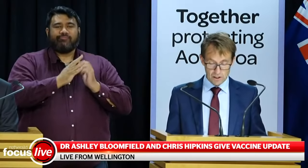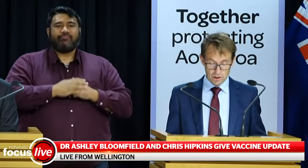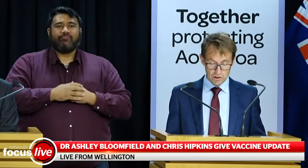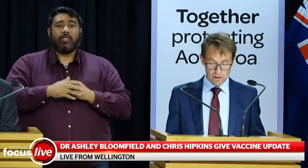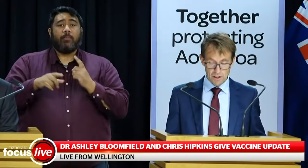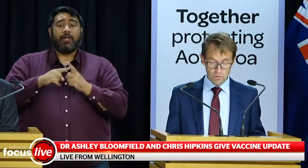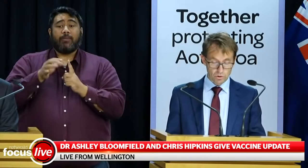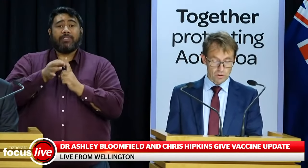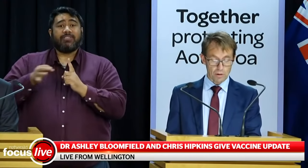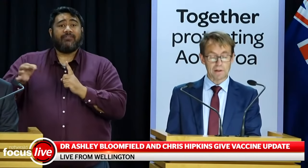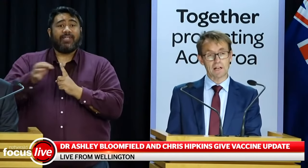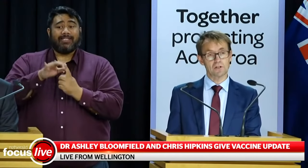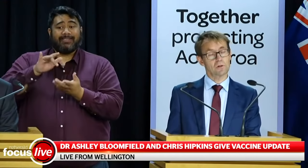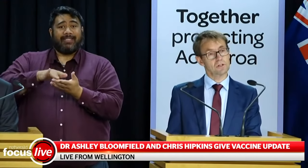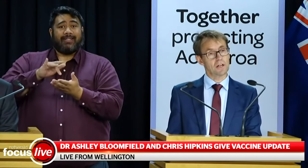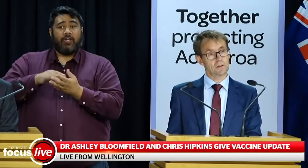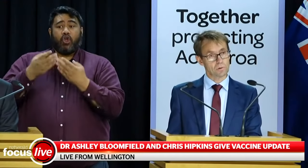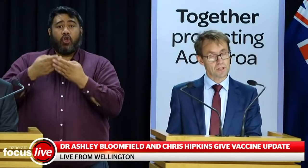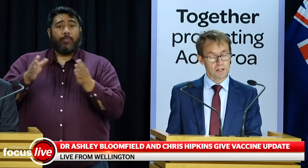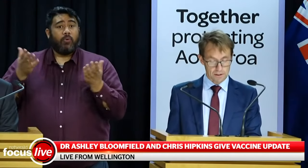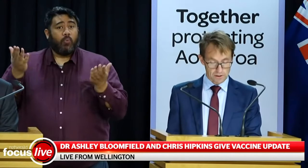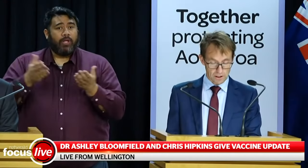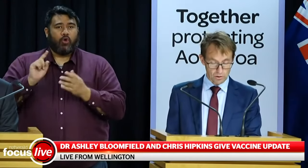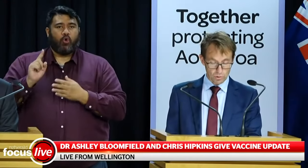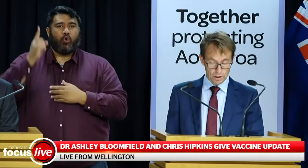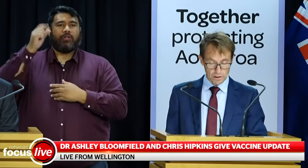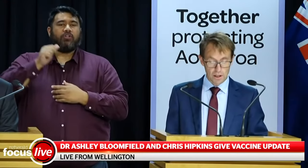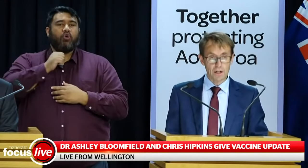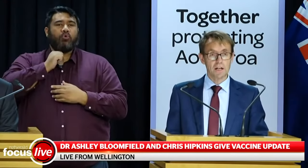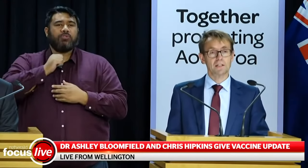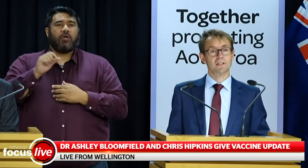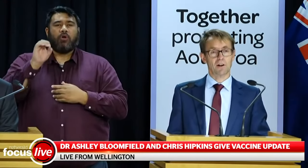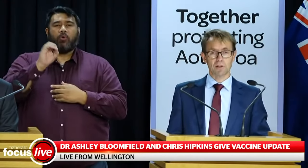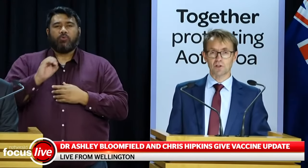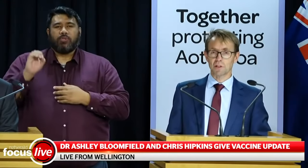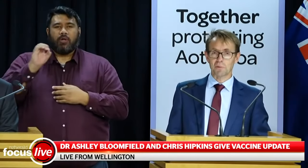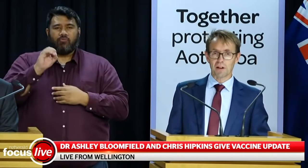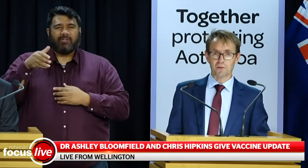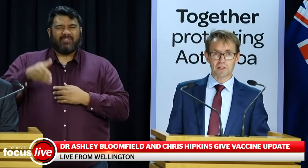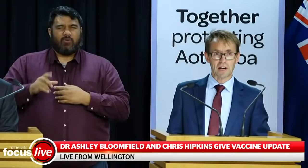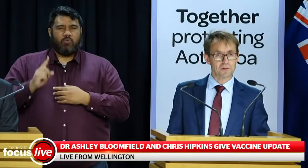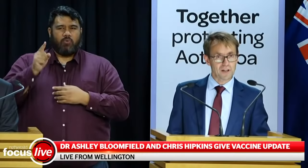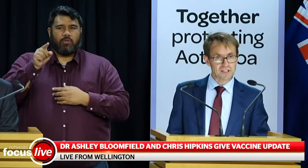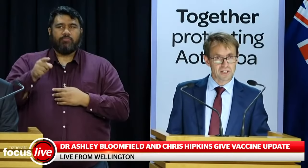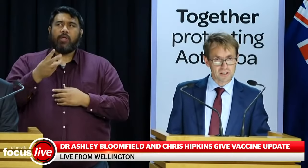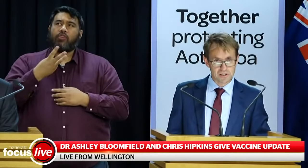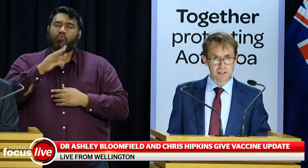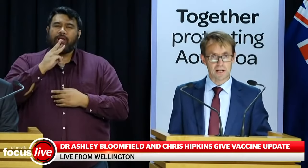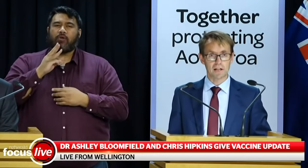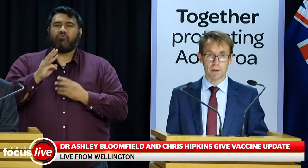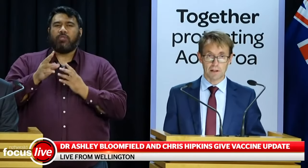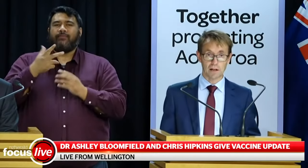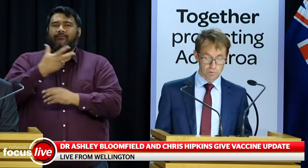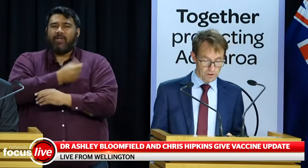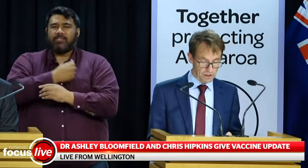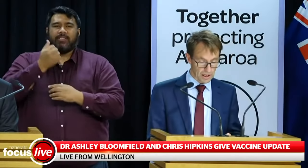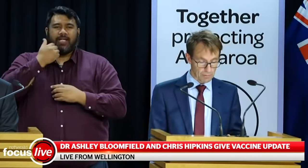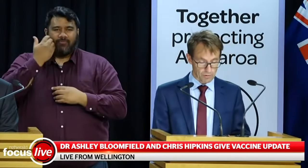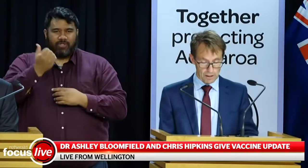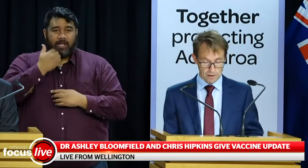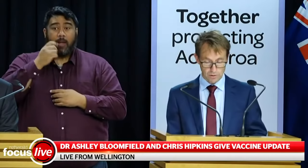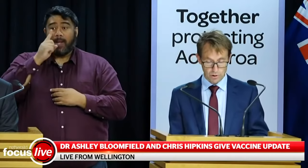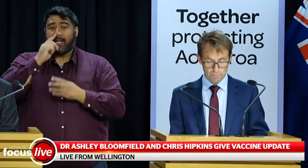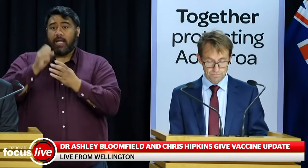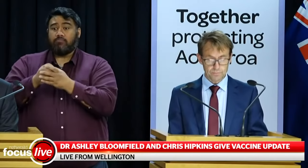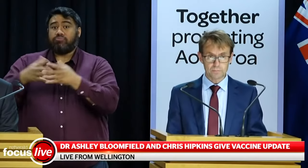Pasifika-focused vaccination centre also opened last Thursday in Otara in South Auckland, currently doing around 300 vaccinations a day, but able to scale